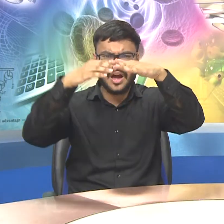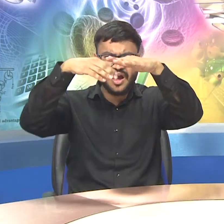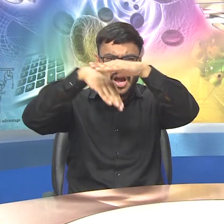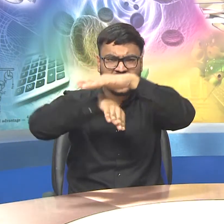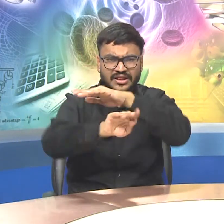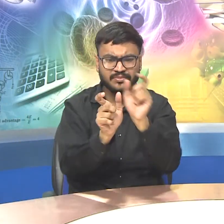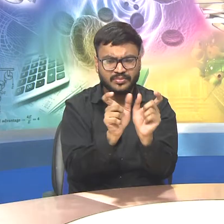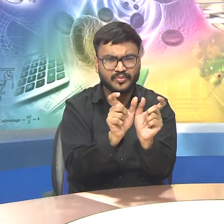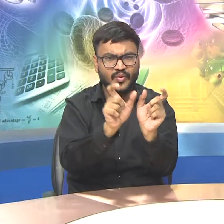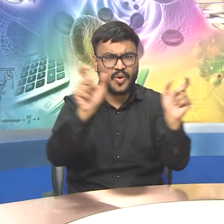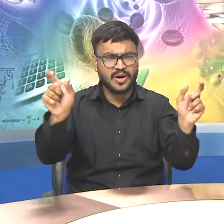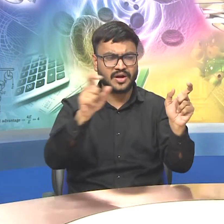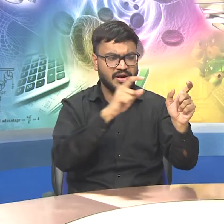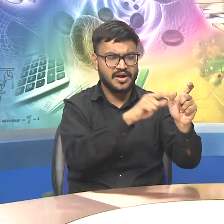sign.